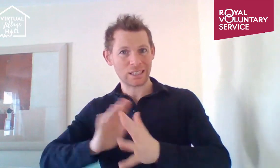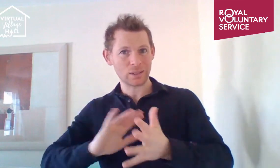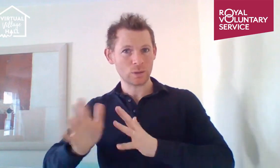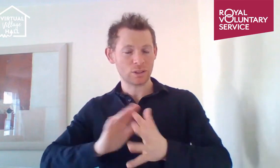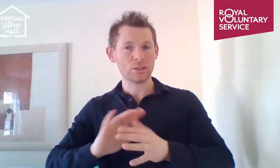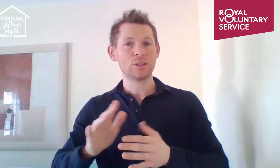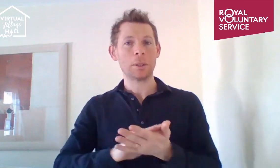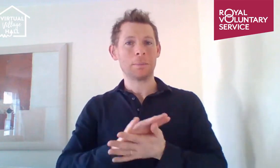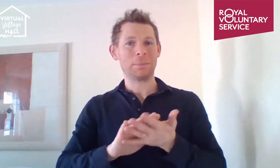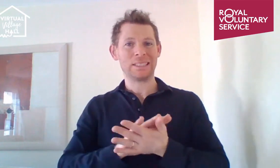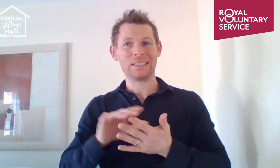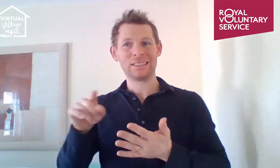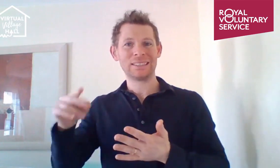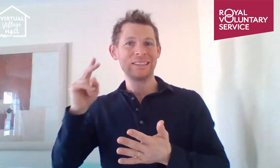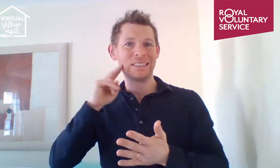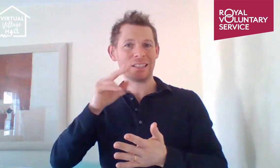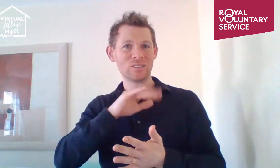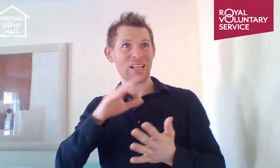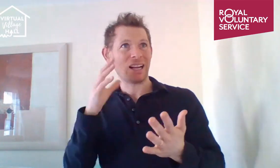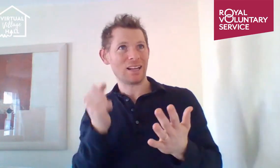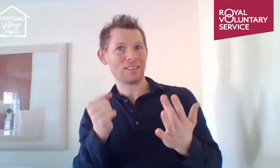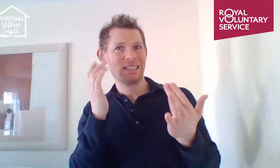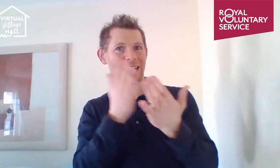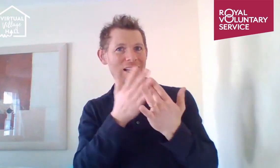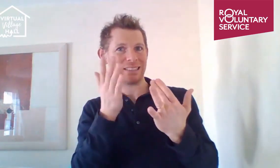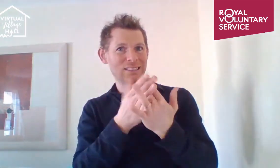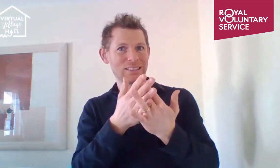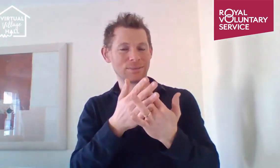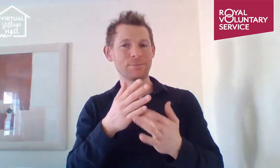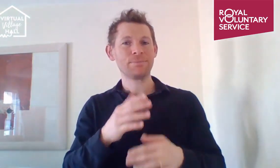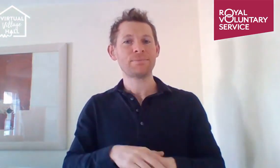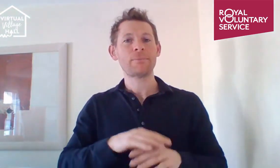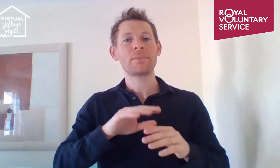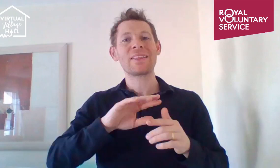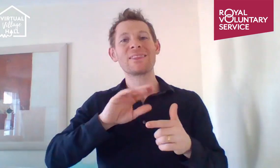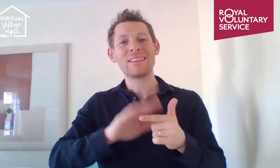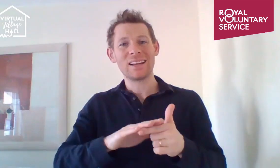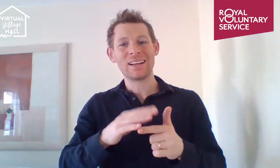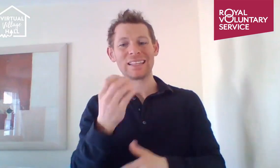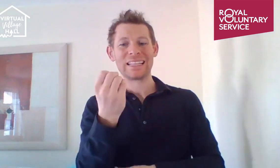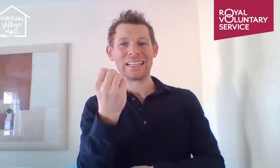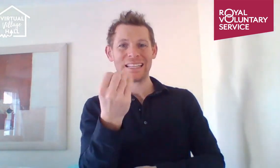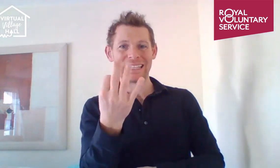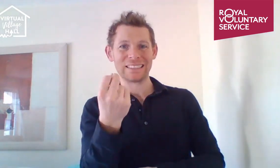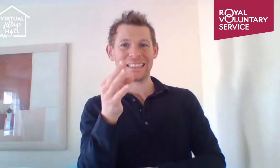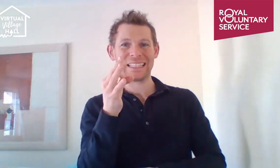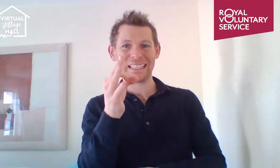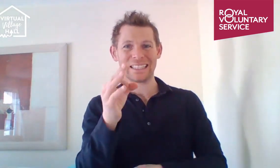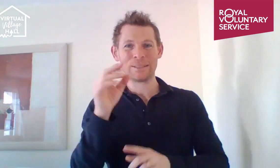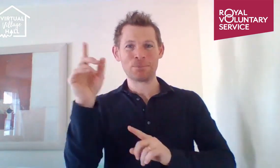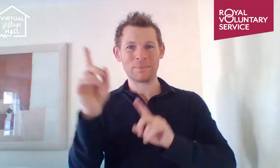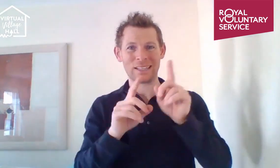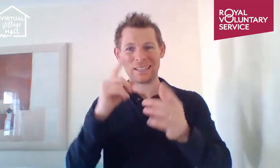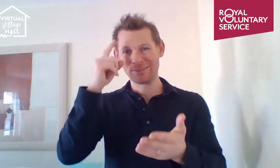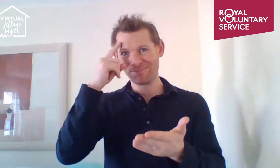both sign language and spoken language, which meant the deaf children had access to both languages. But as I said,